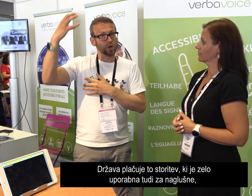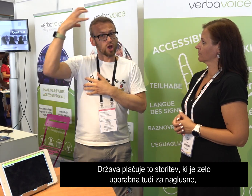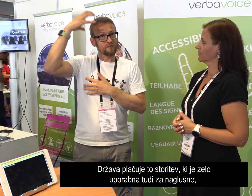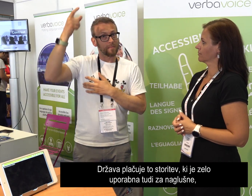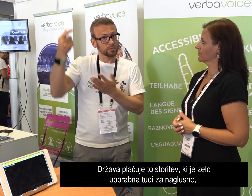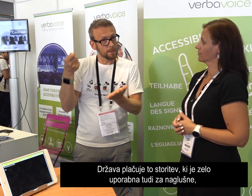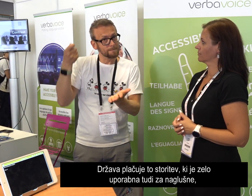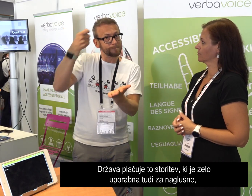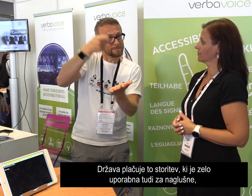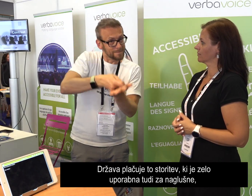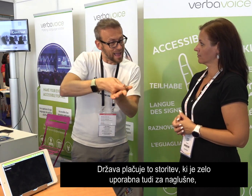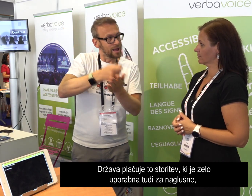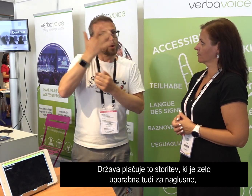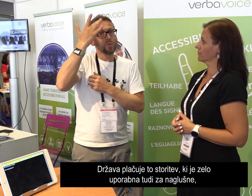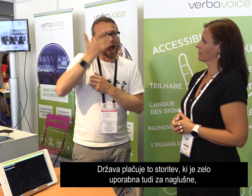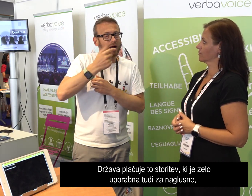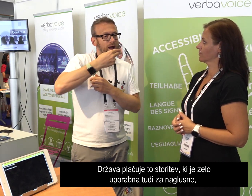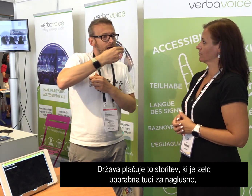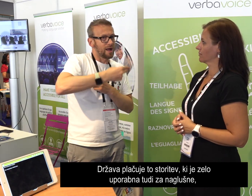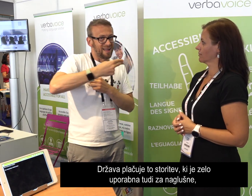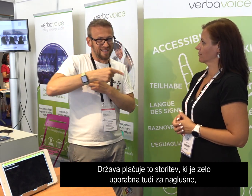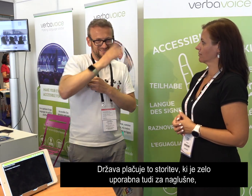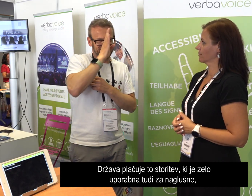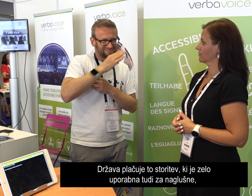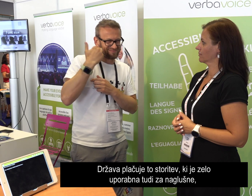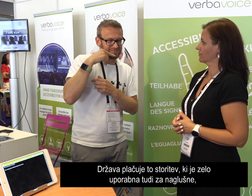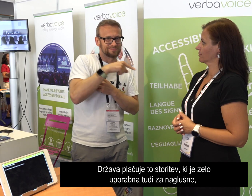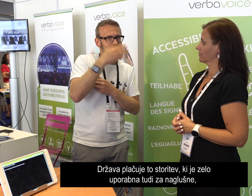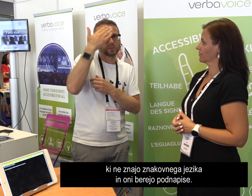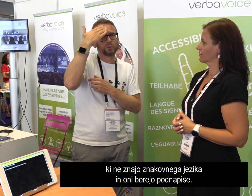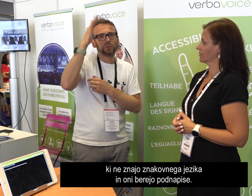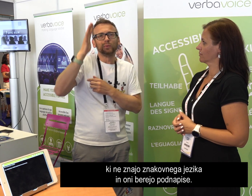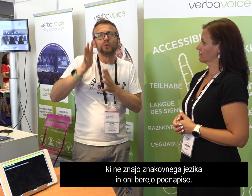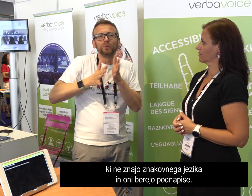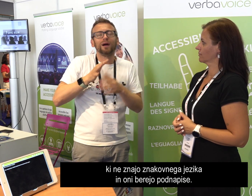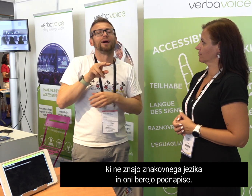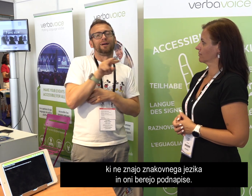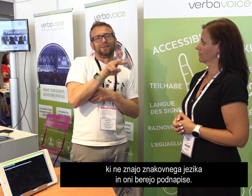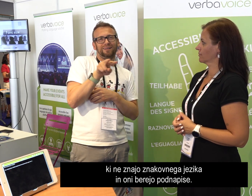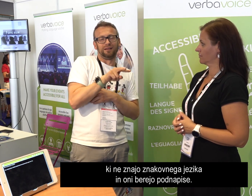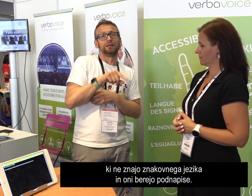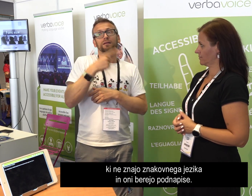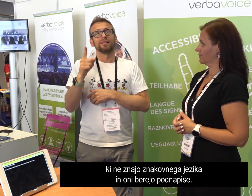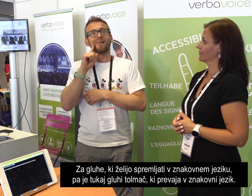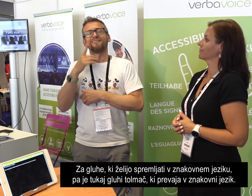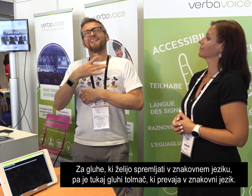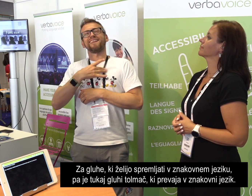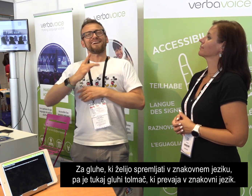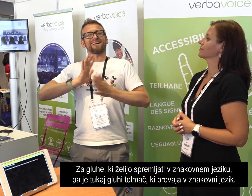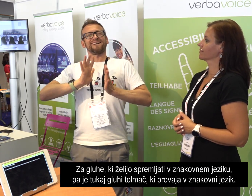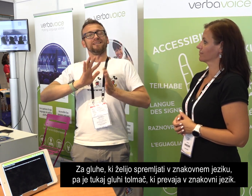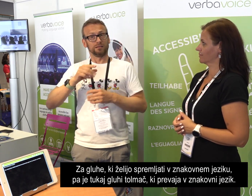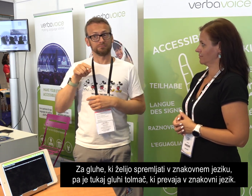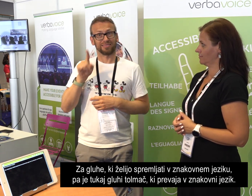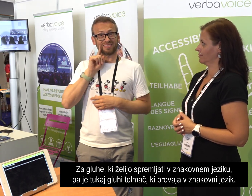And we have two possibilities, and in Germany the government is paying that, for example. For hard hearing, which